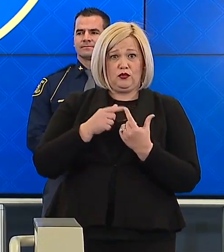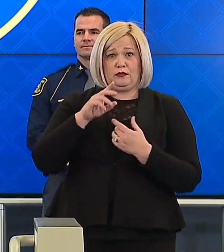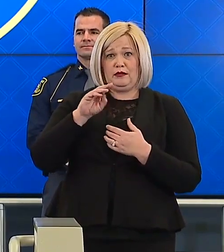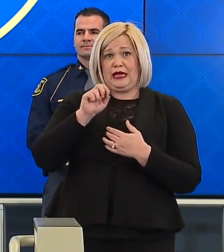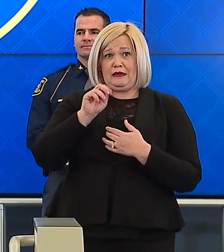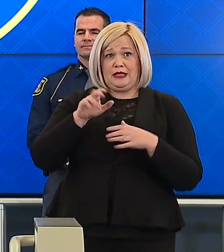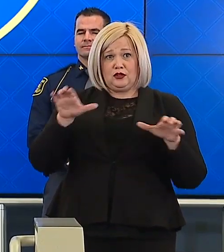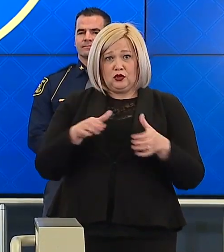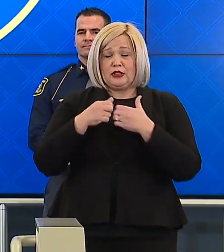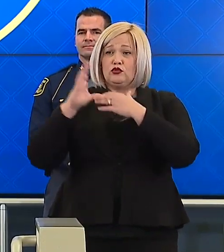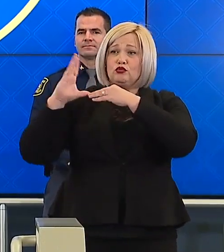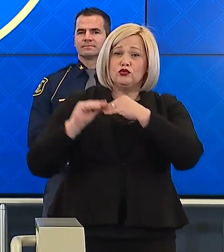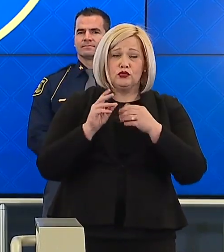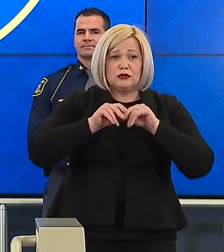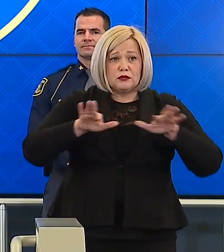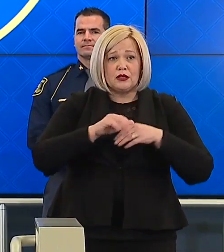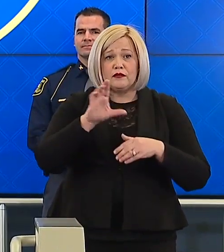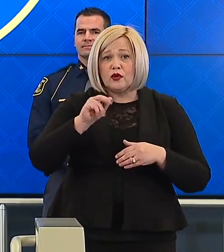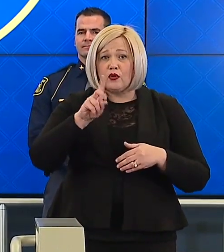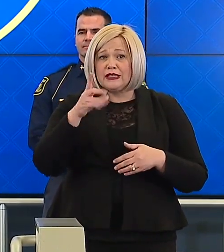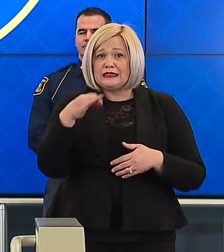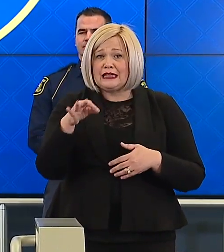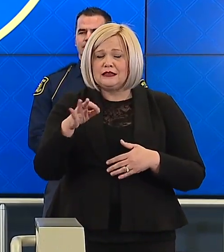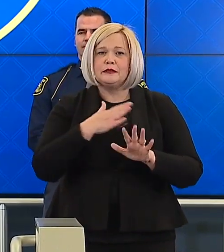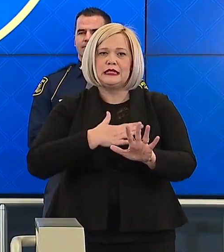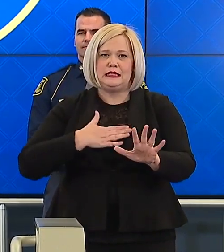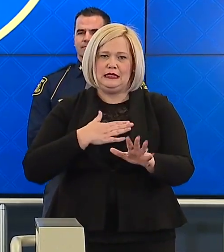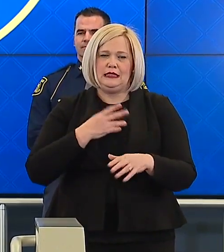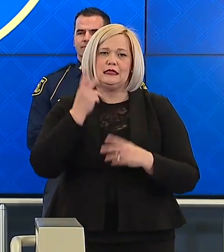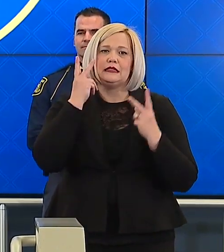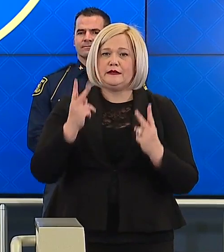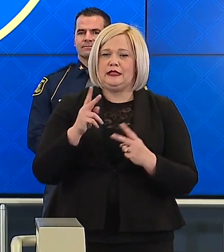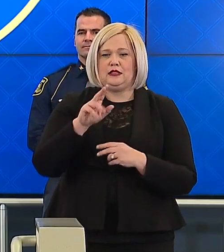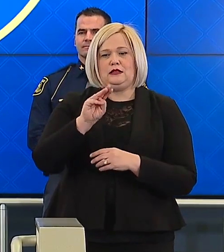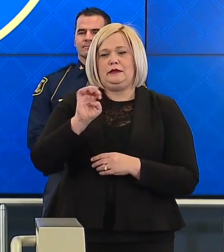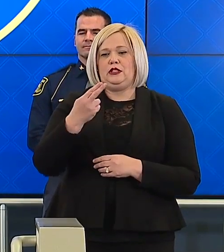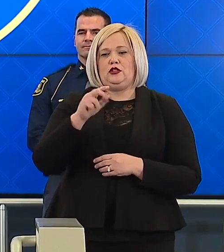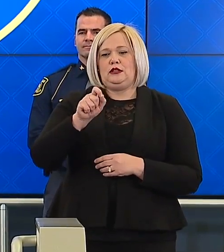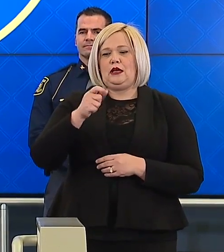the spread of COVID-19, please visit